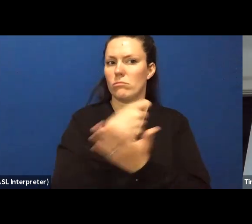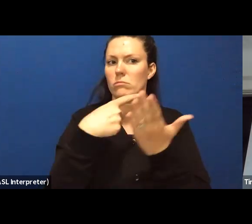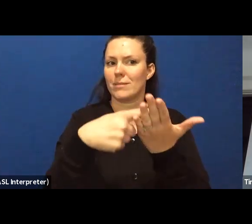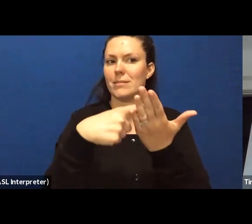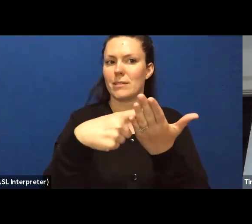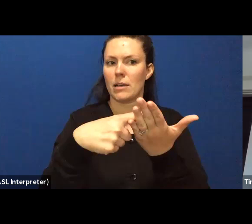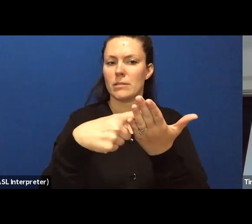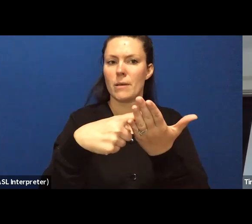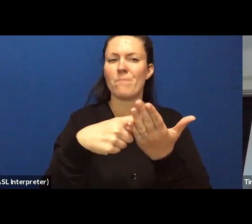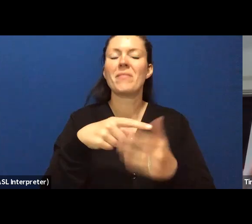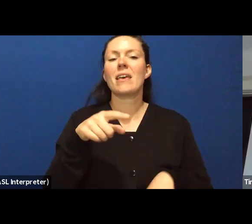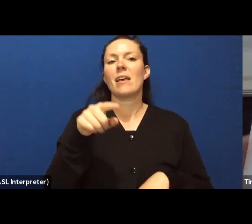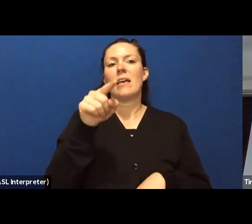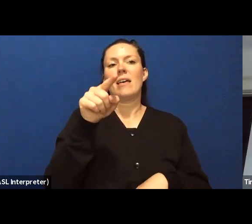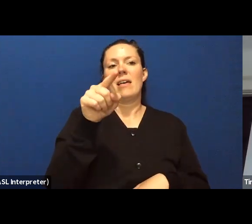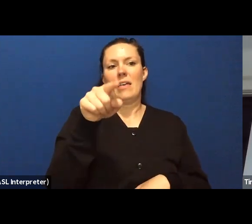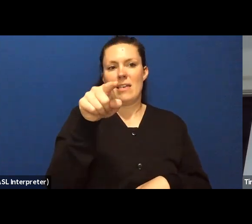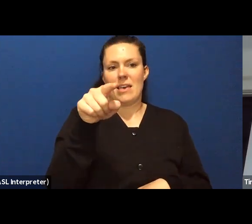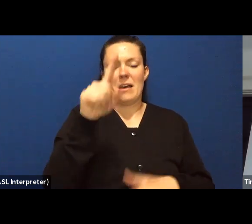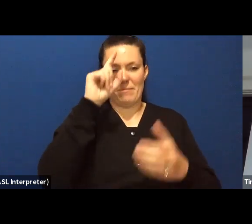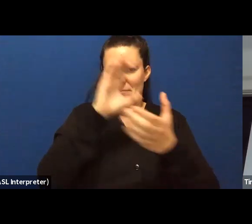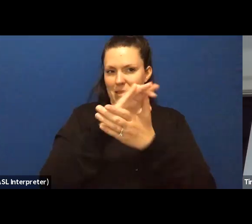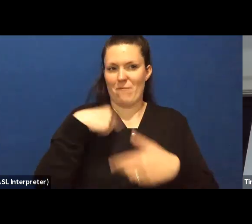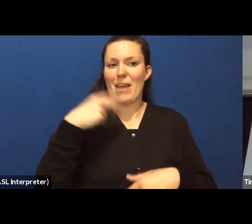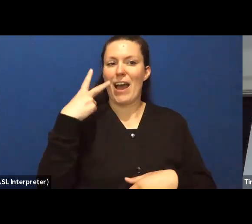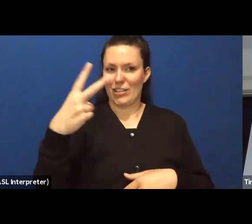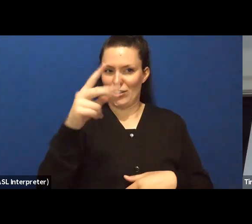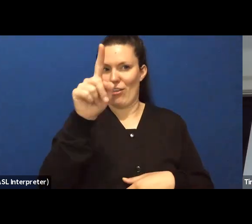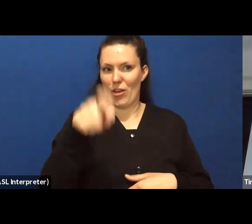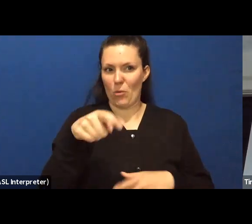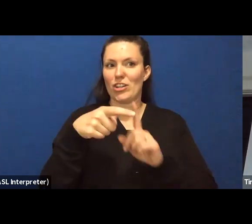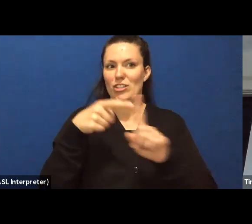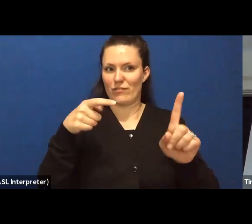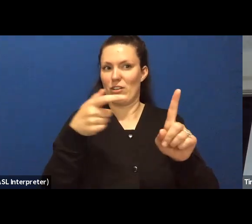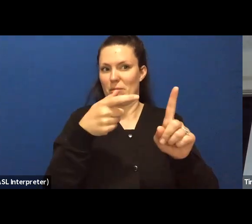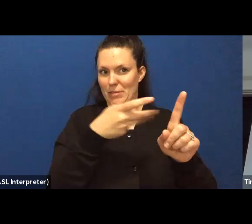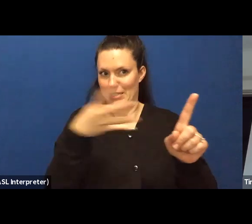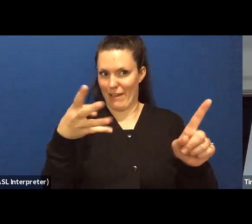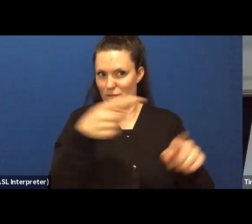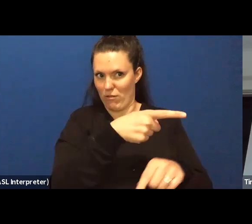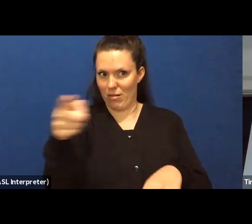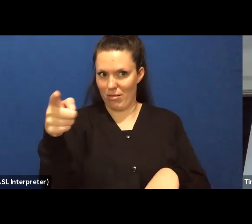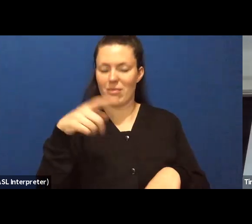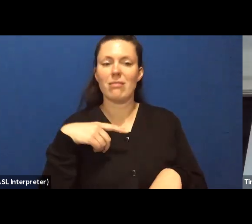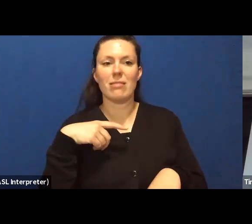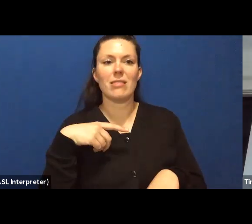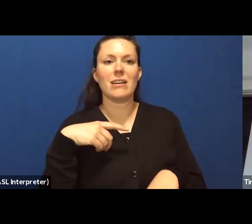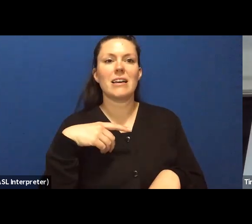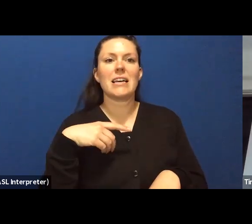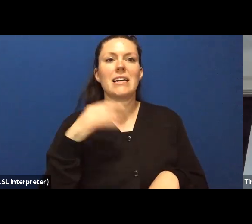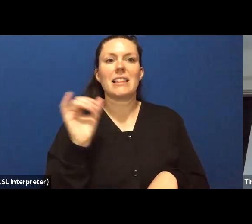let me preface this with, believe me, I saw the questions from a number of people, right? And just like we anticipated,